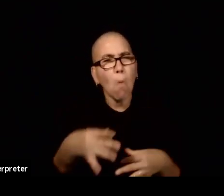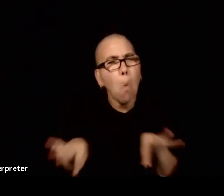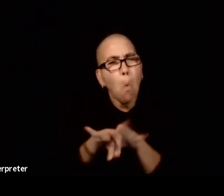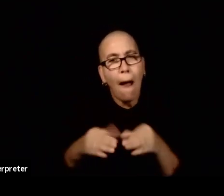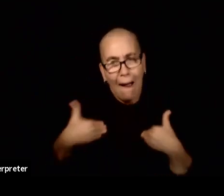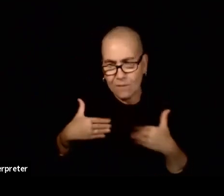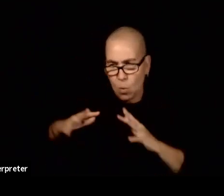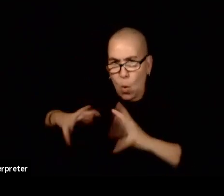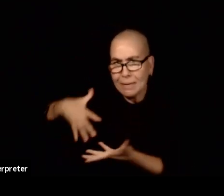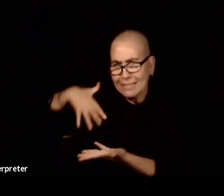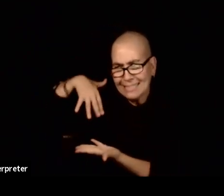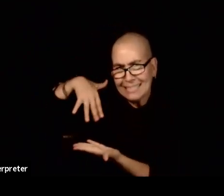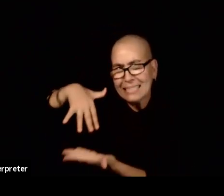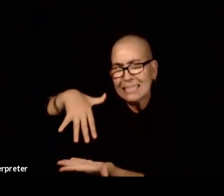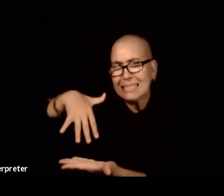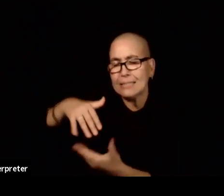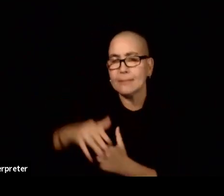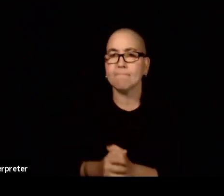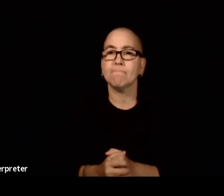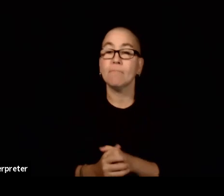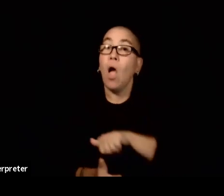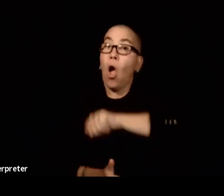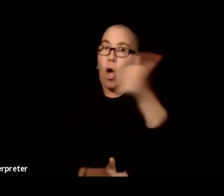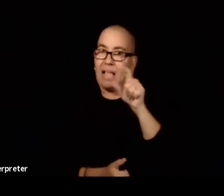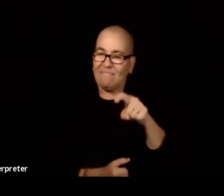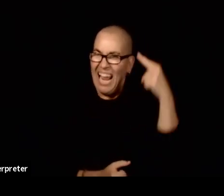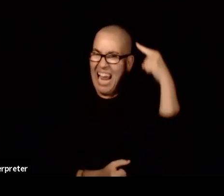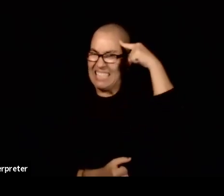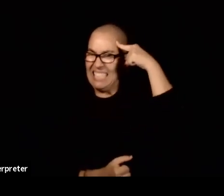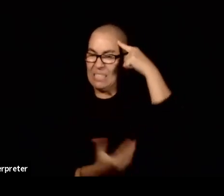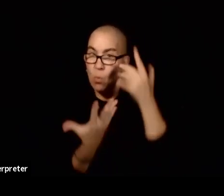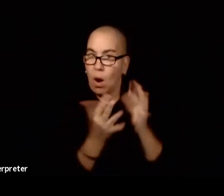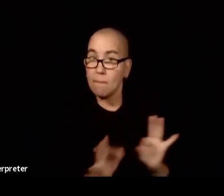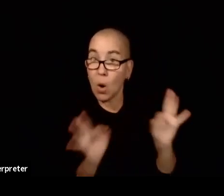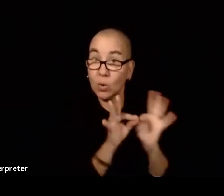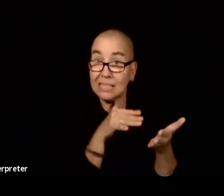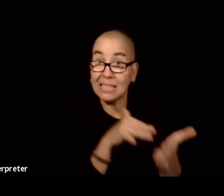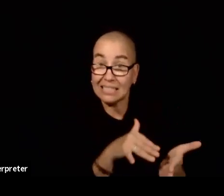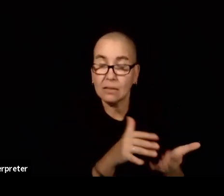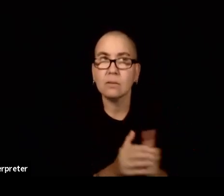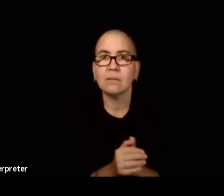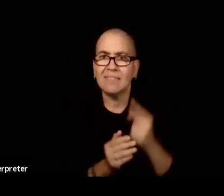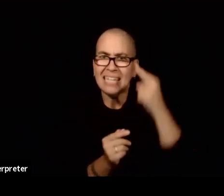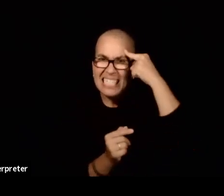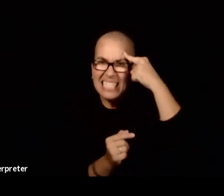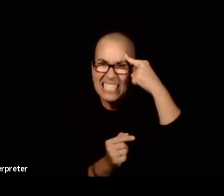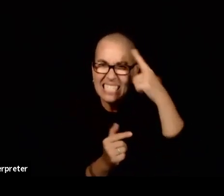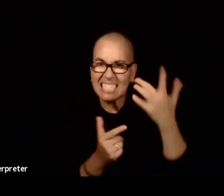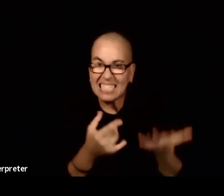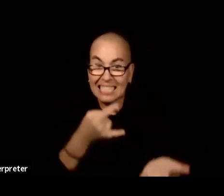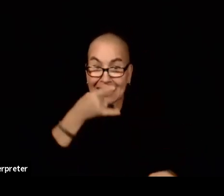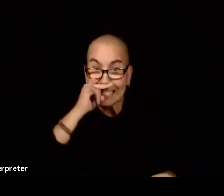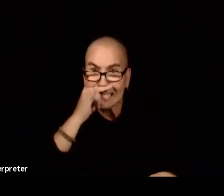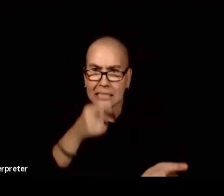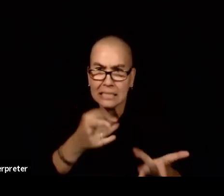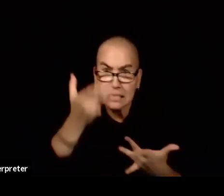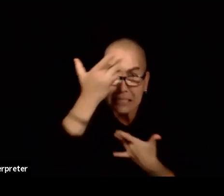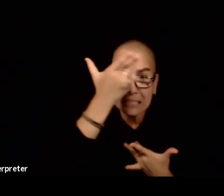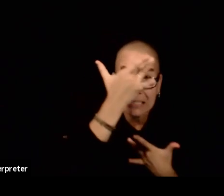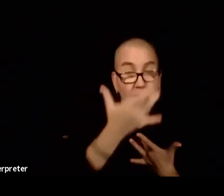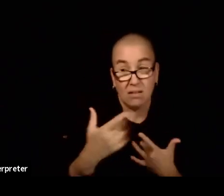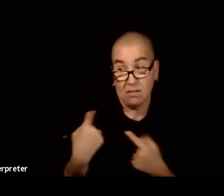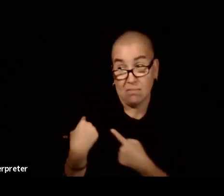not seen a lot of transmission, within our child care settings. And in fact, when you look at the number